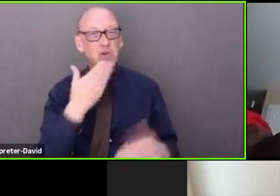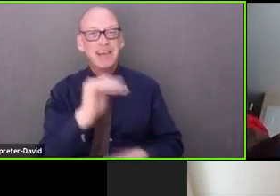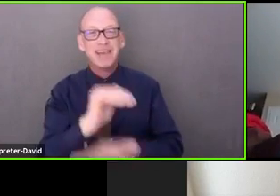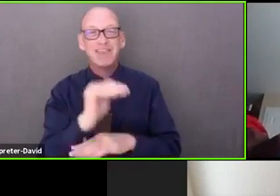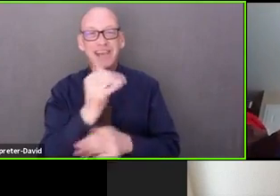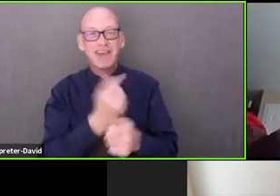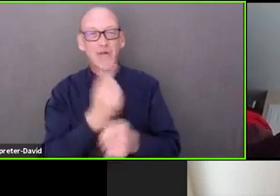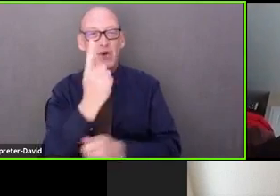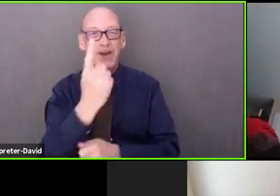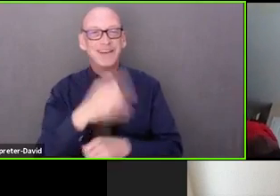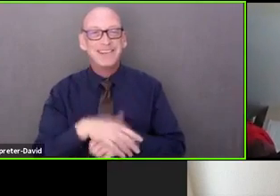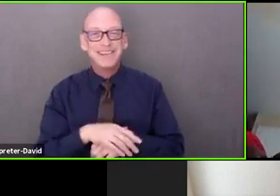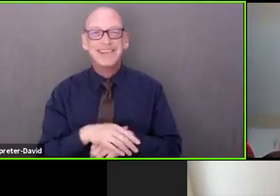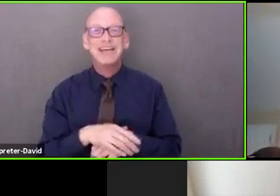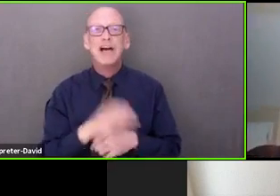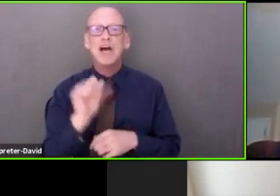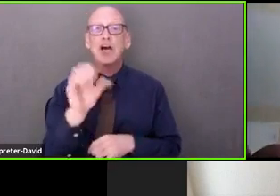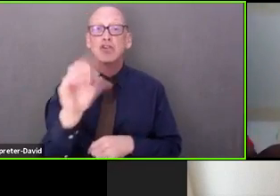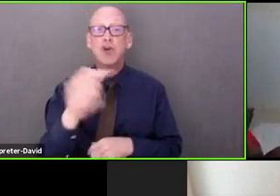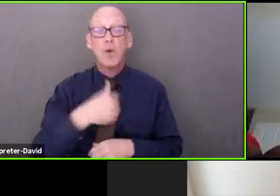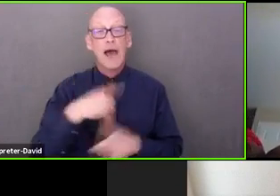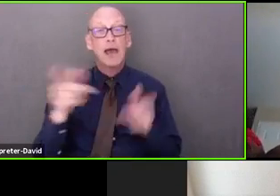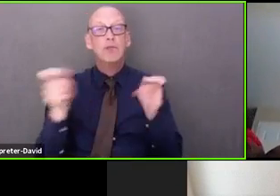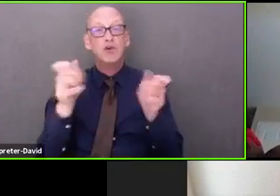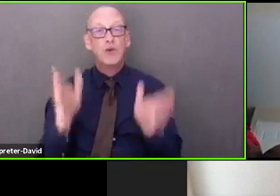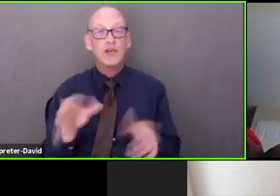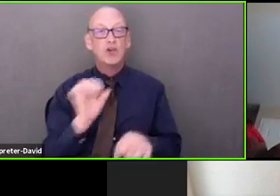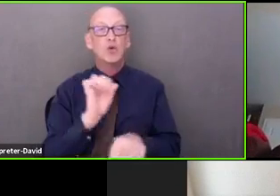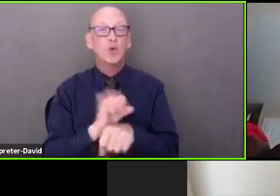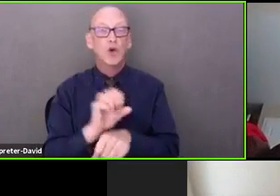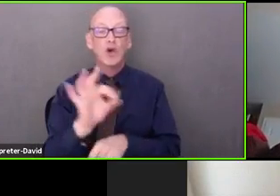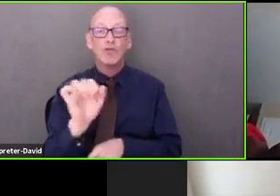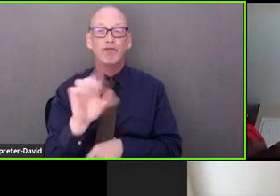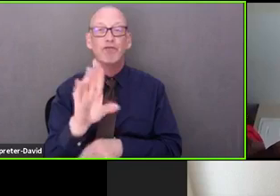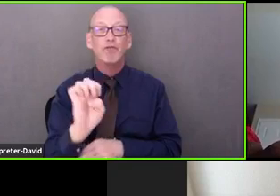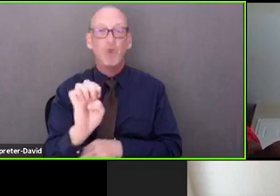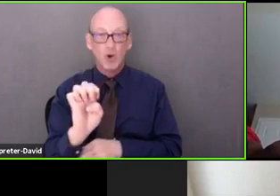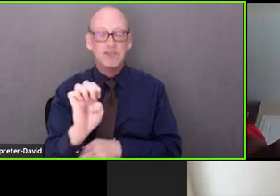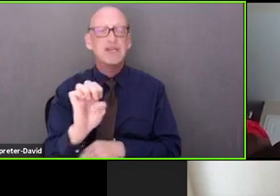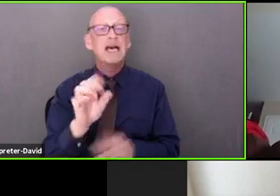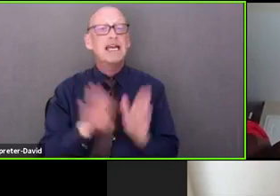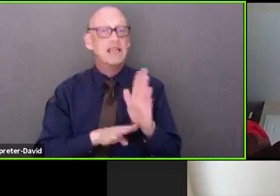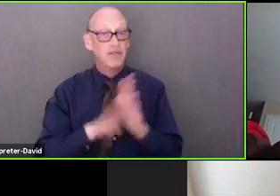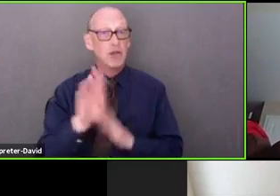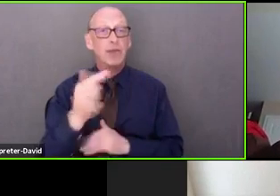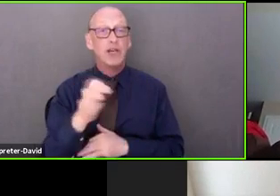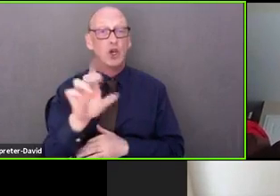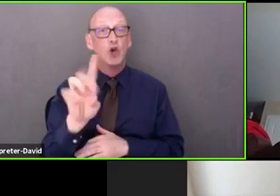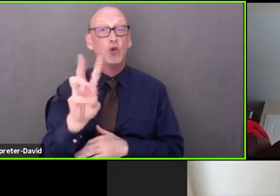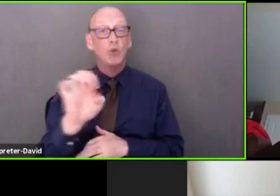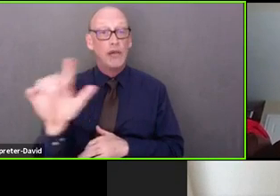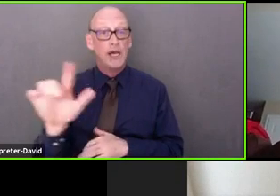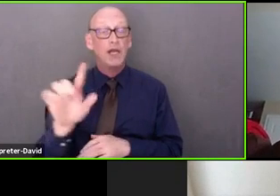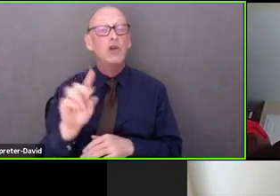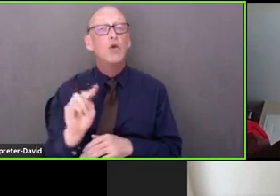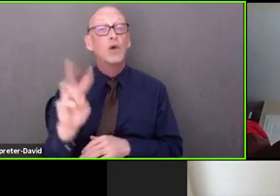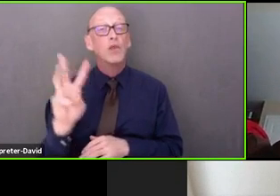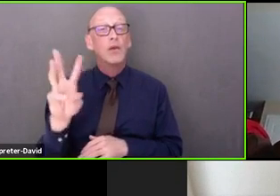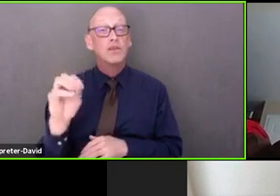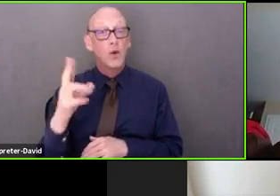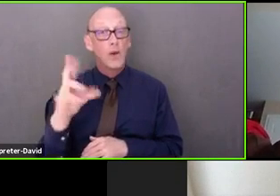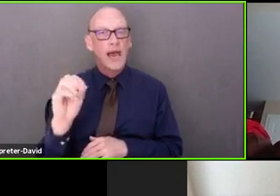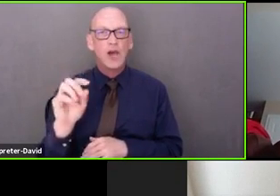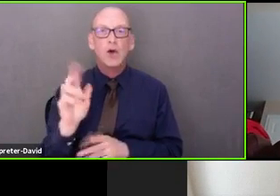everyone. So I am the Director of Workforce Development at Goodwill Industries in Northwest Ohio. When people hear Goodwill, you typically